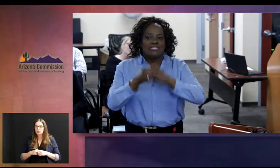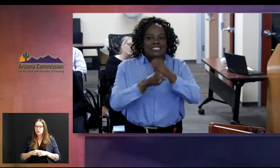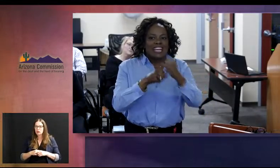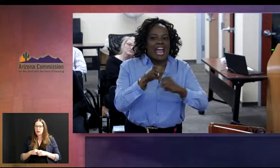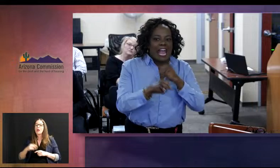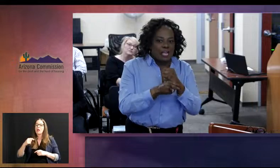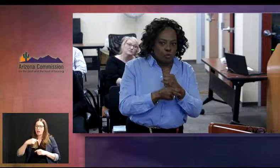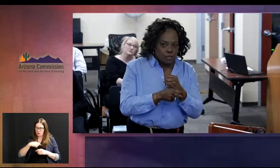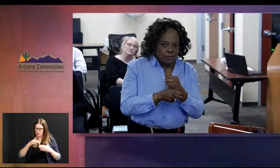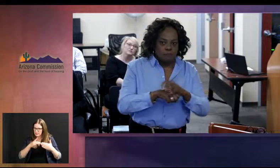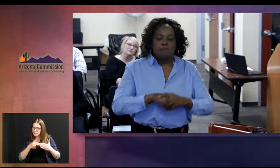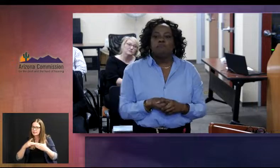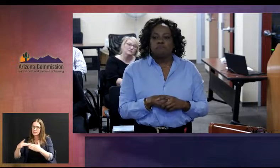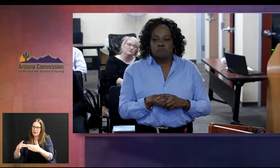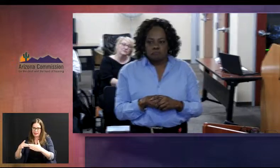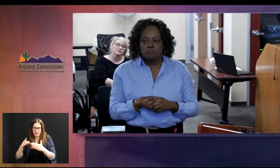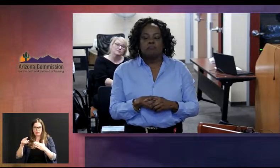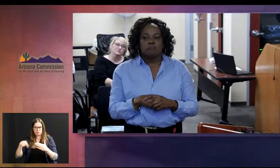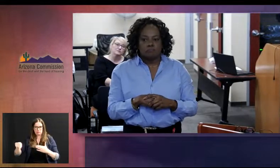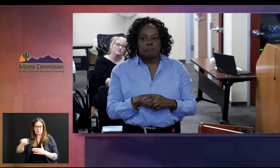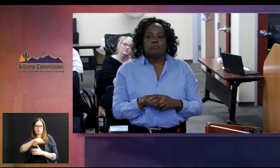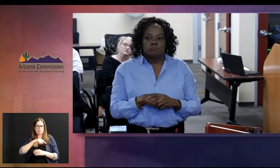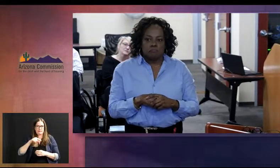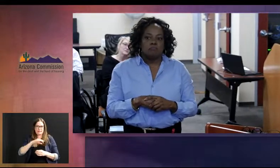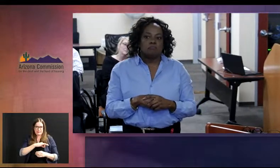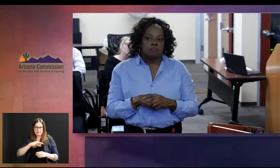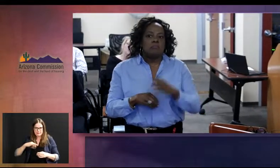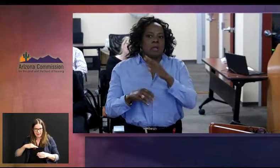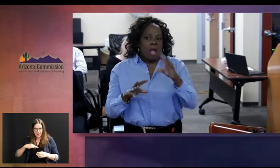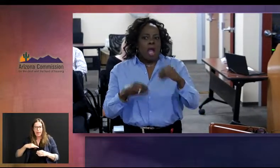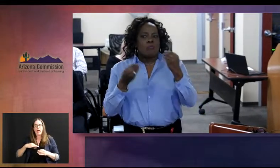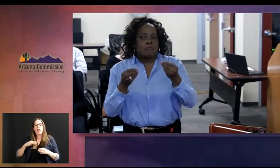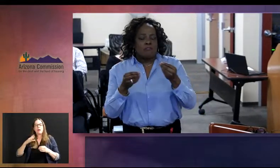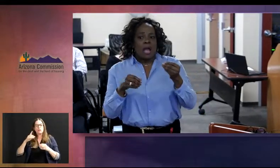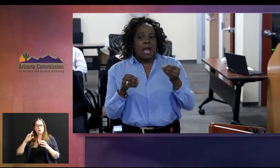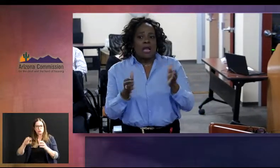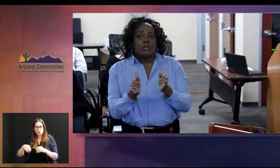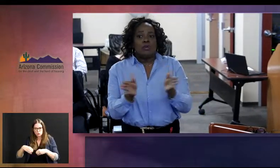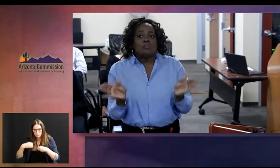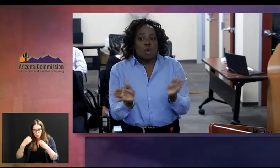in the provision of more than 1 million services annually,